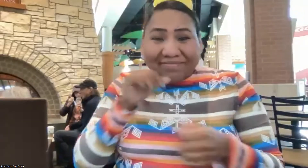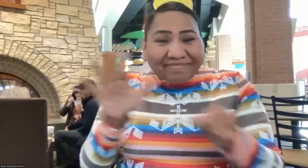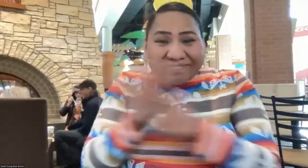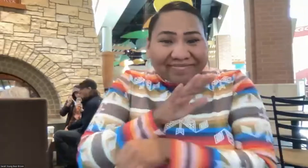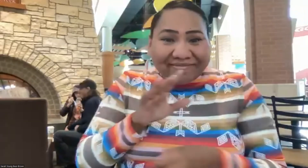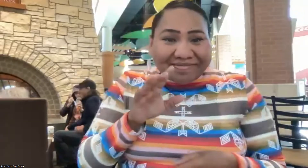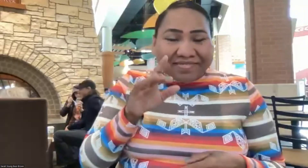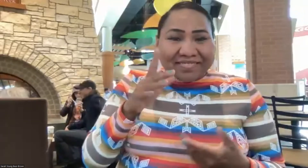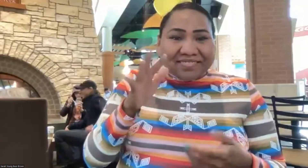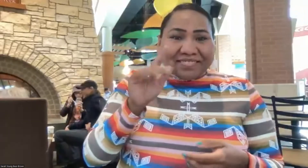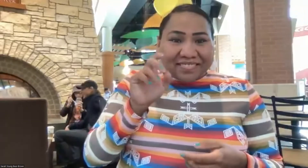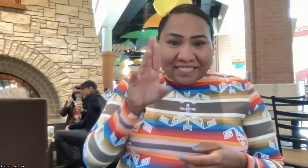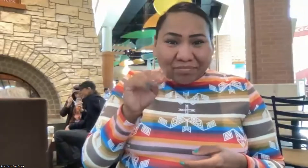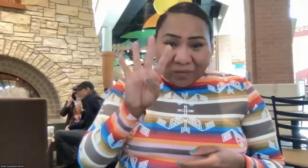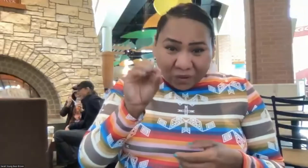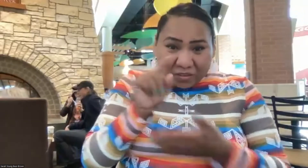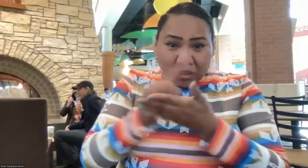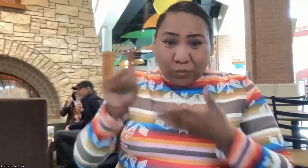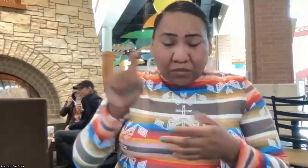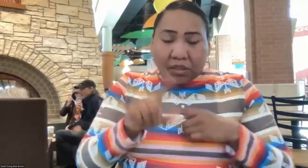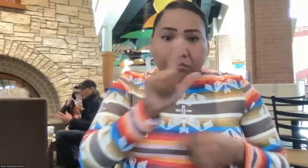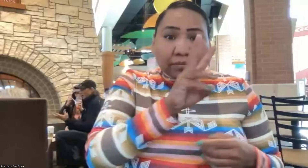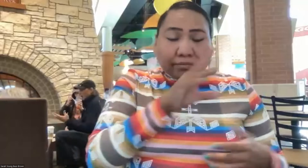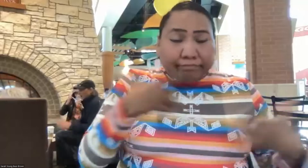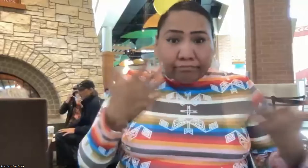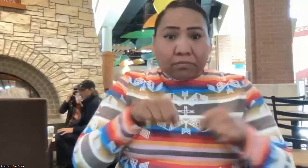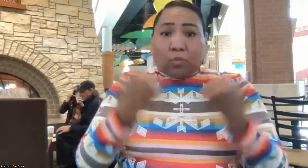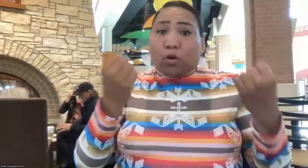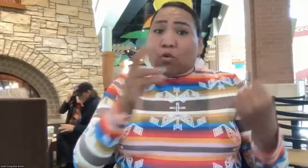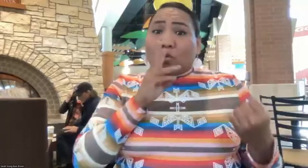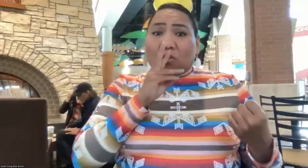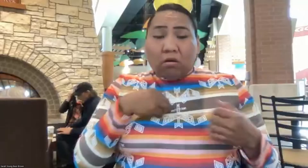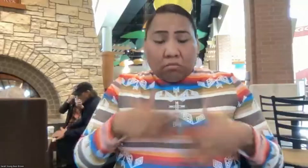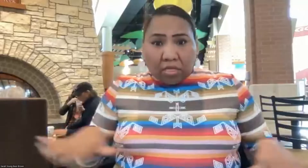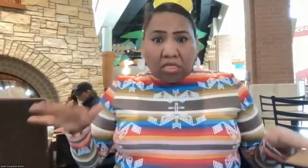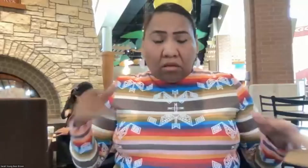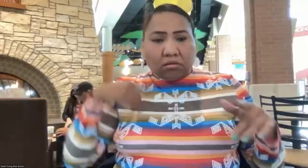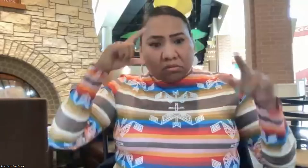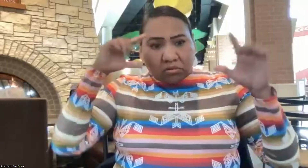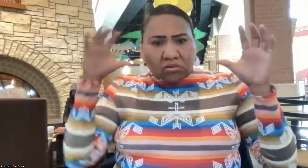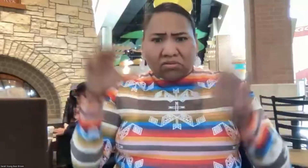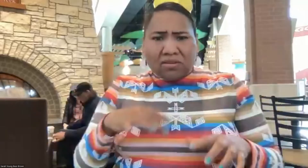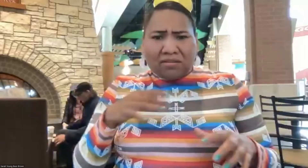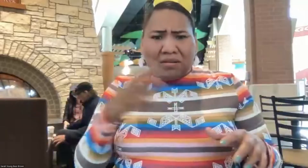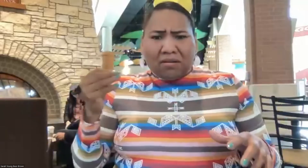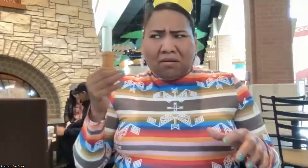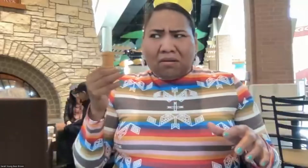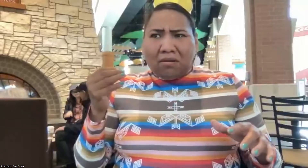my son was born at 27 weeks. A full-term baby is born usually around 39 or 40 weeks.